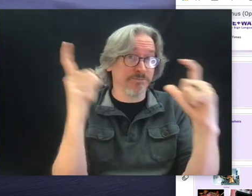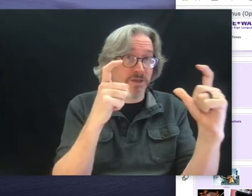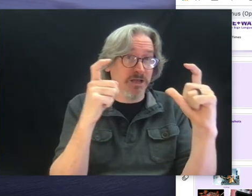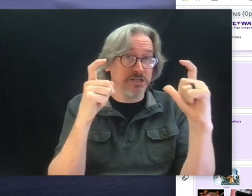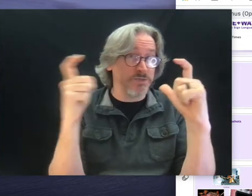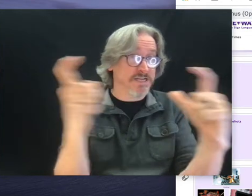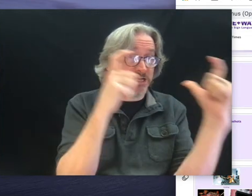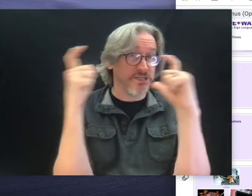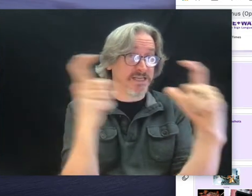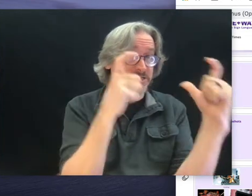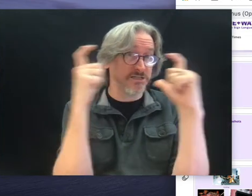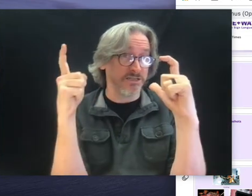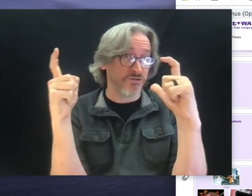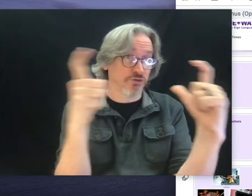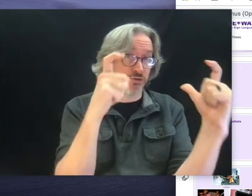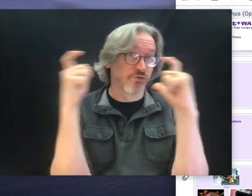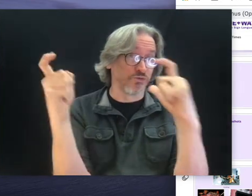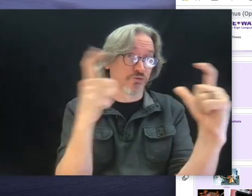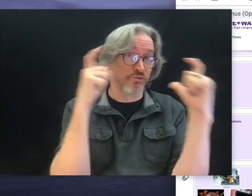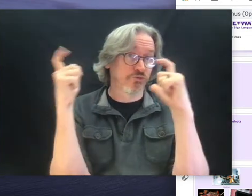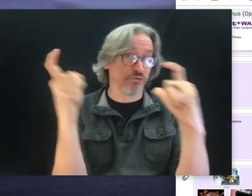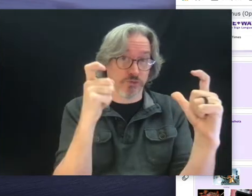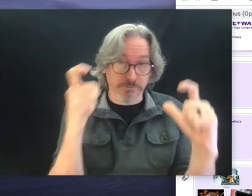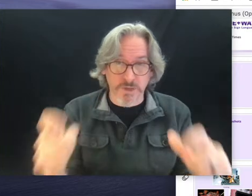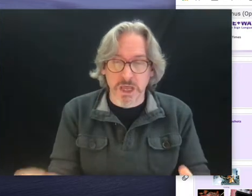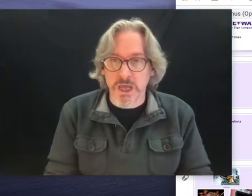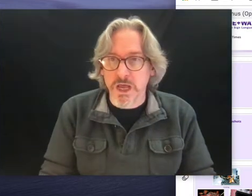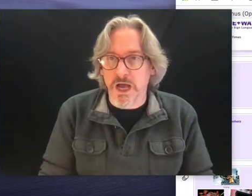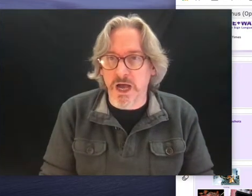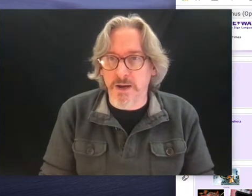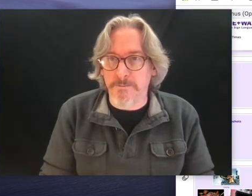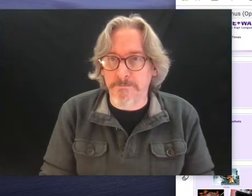right? So it's not just this.